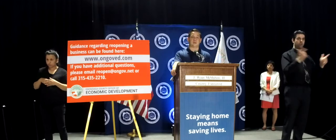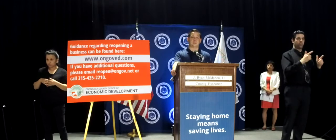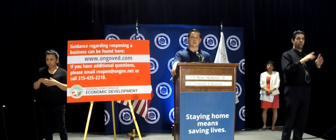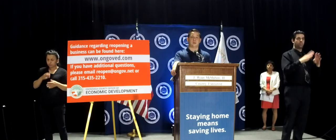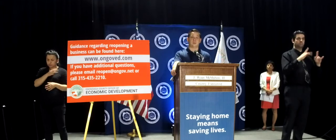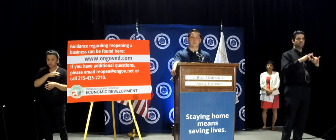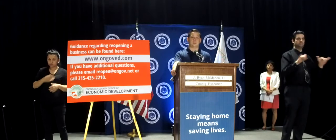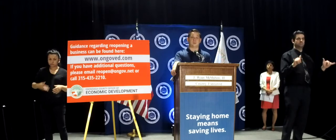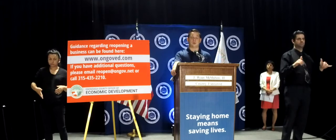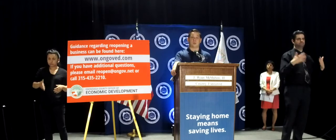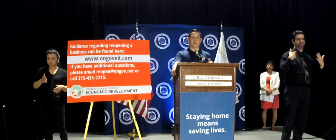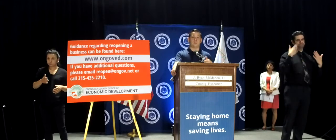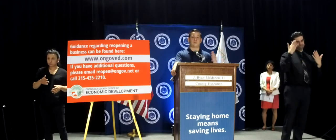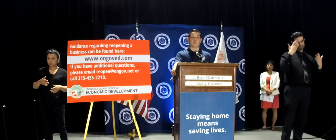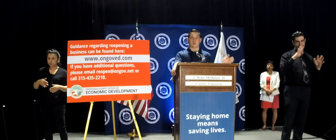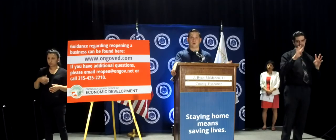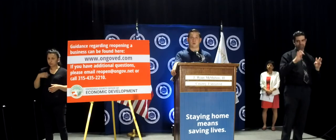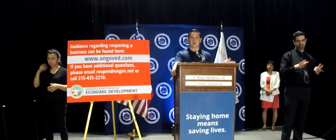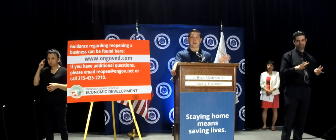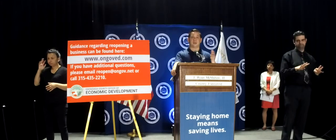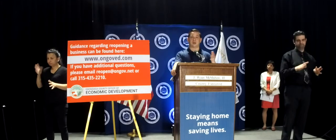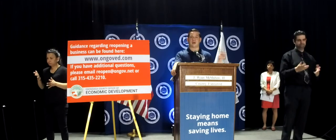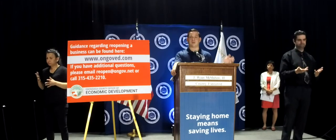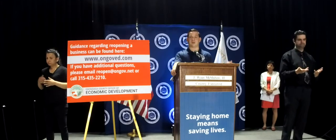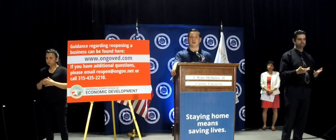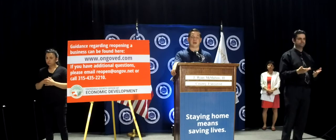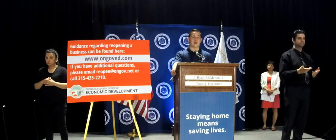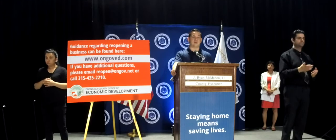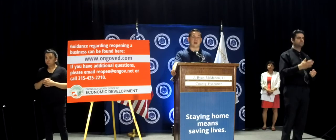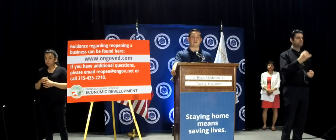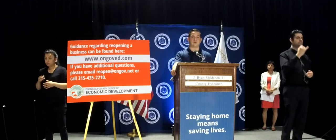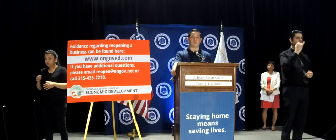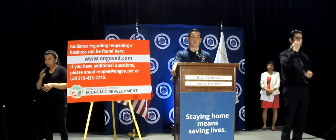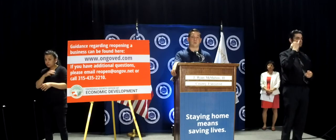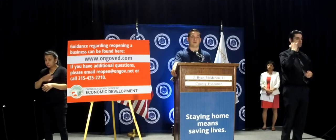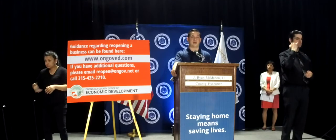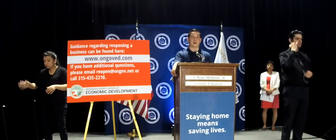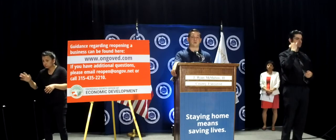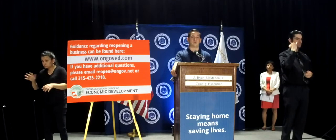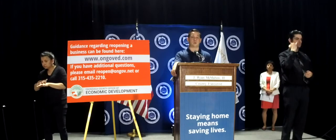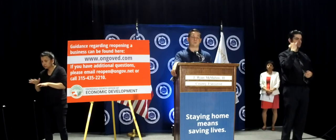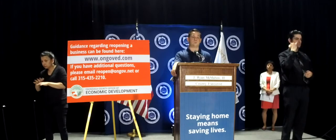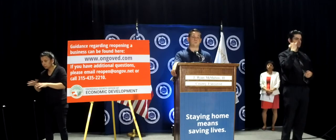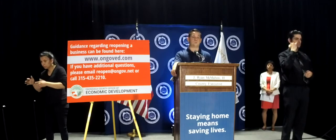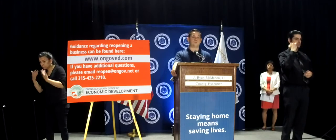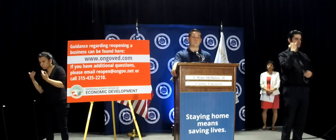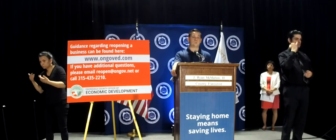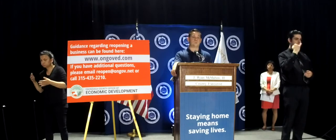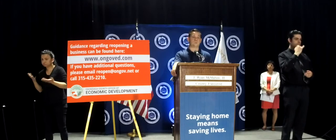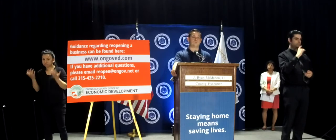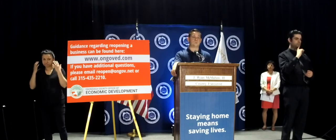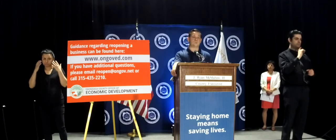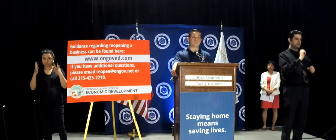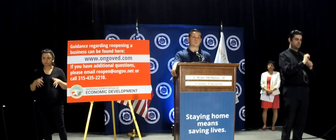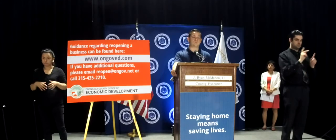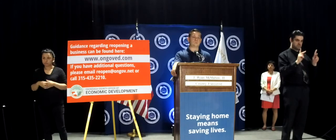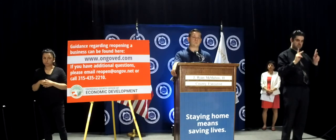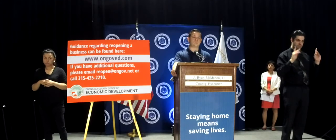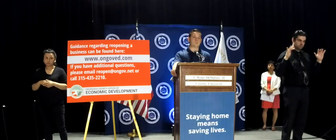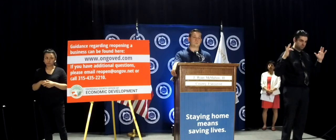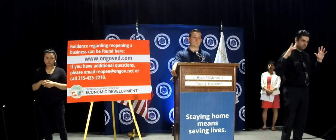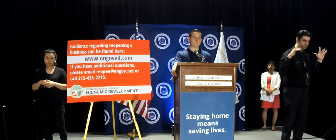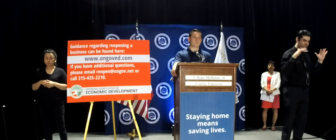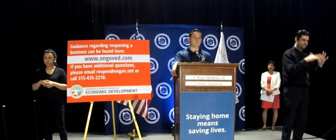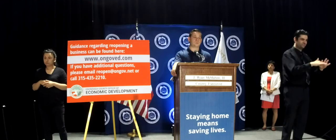And, you know, do you open up if you don't know what kind of traffic you're going to have or not? So we'll find out soon. Ryan, would you yield to the president or